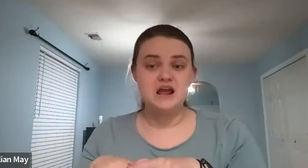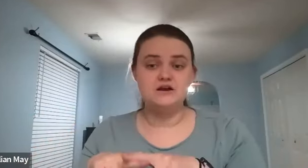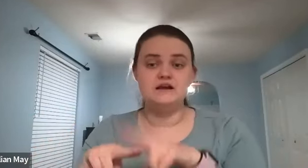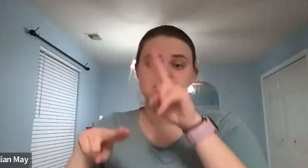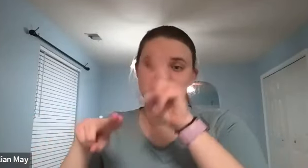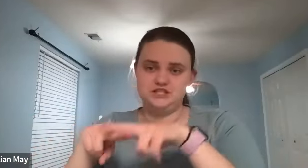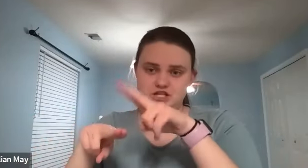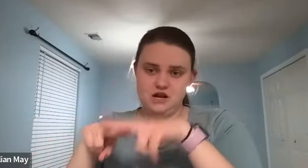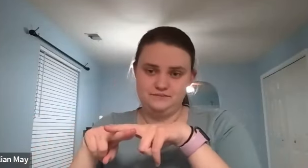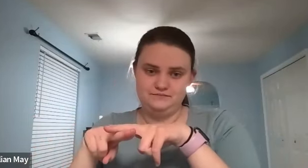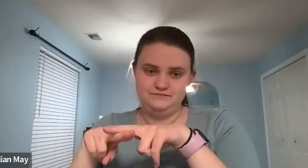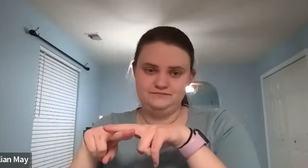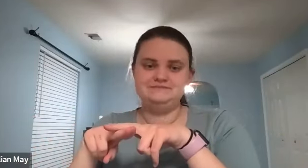Chair is chair.